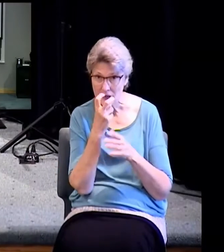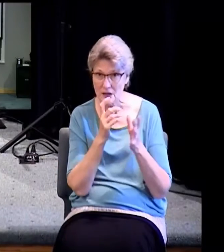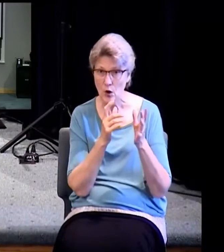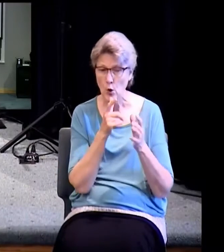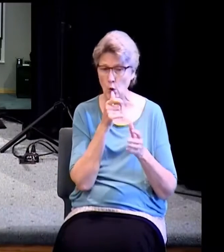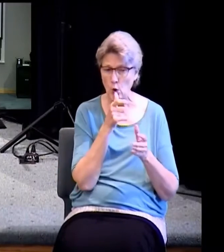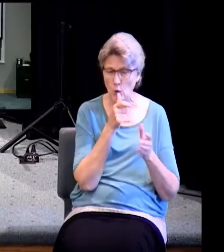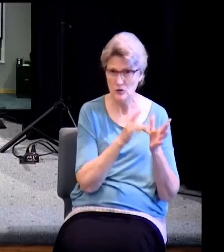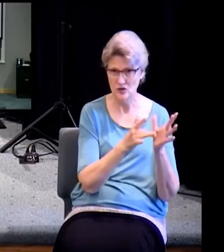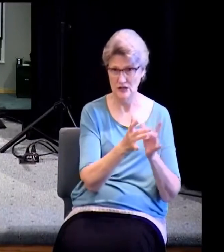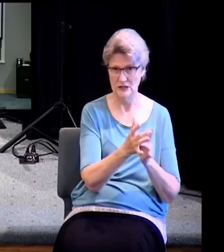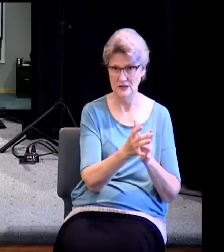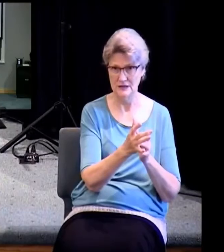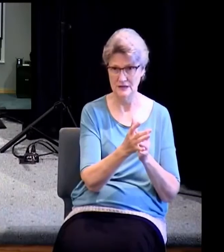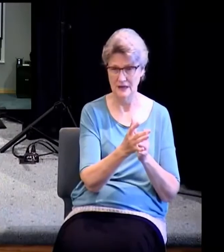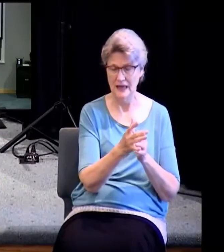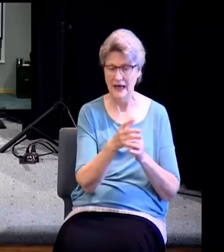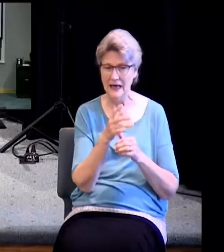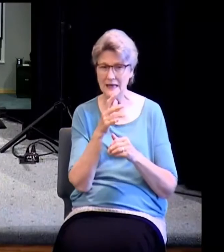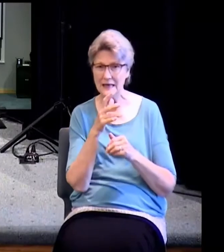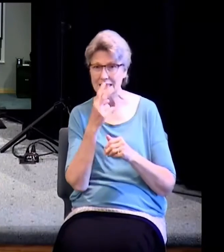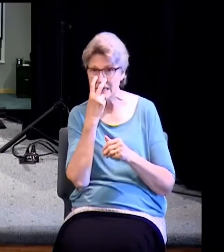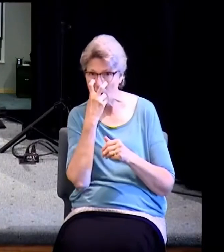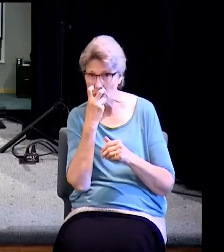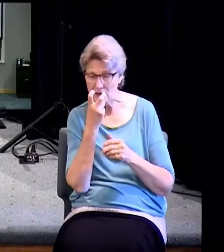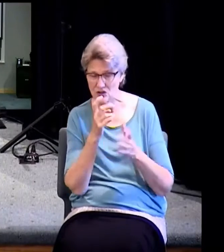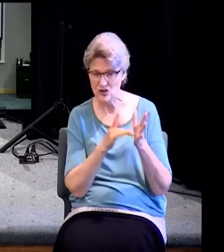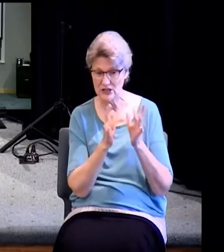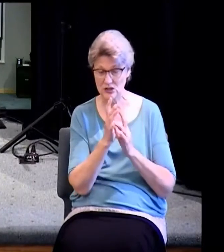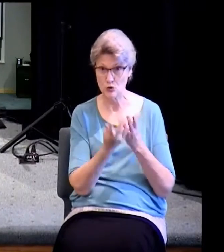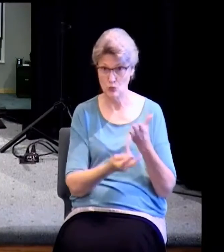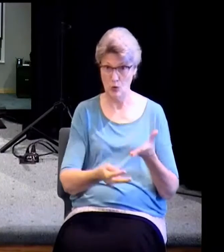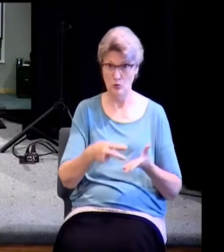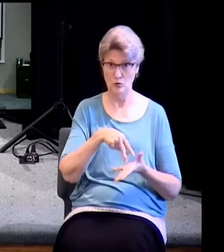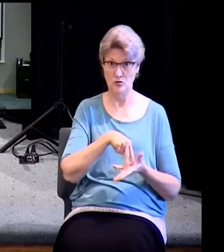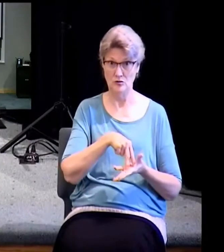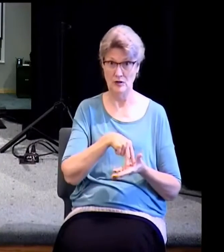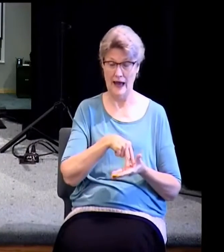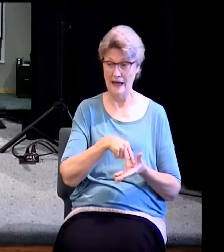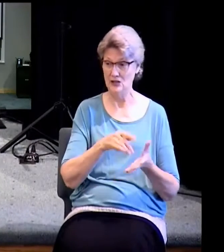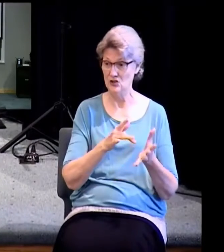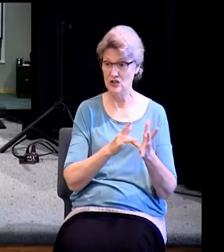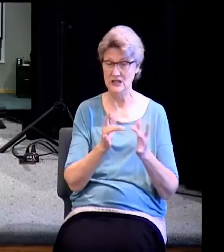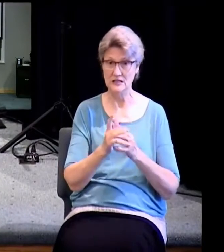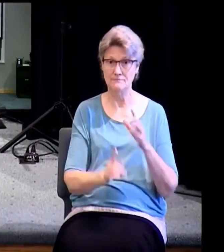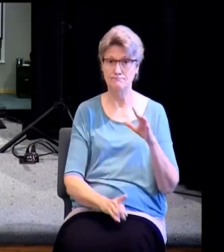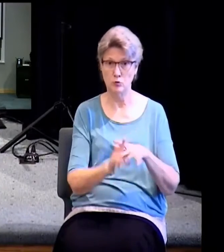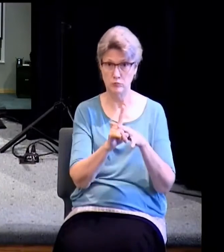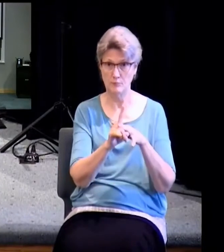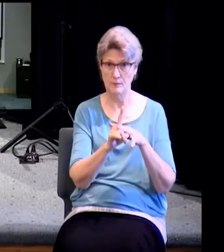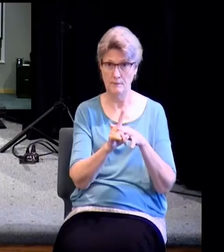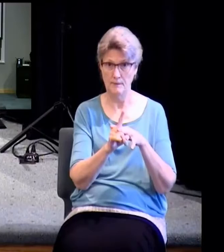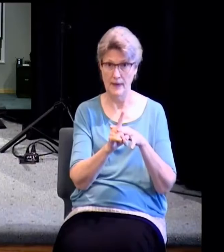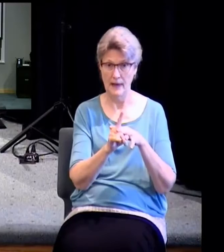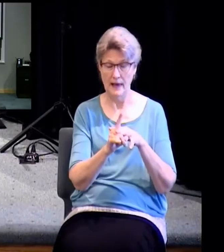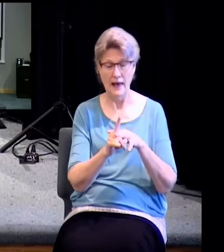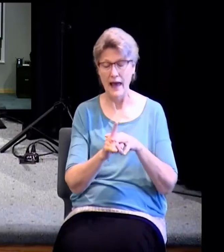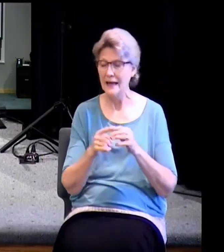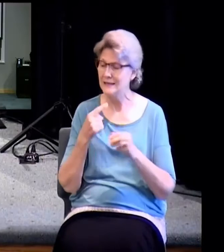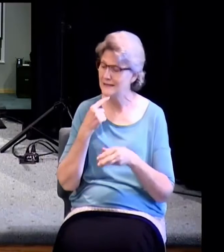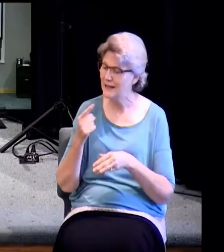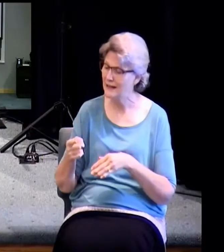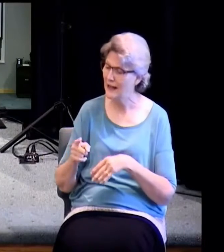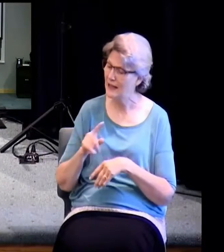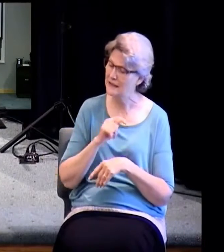doubted that he was raised from the dead. And Jesus shows up and he said, "Reach thither my finger and